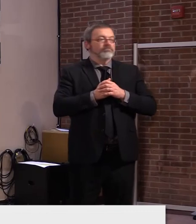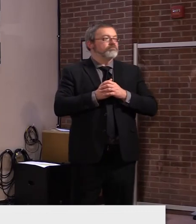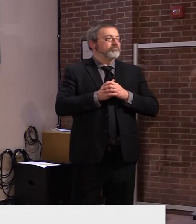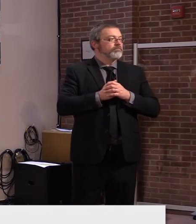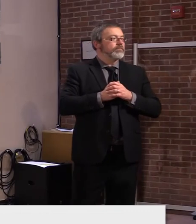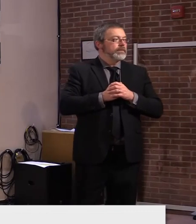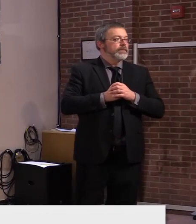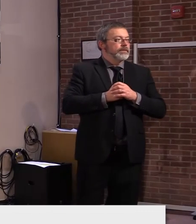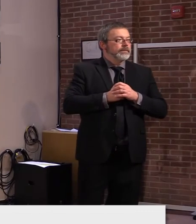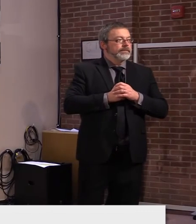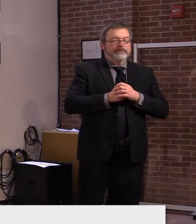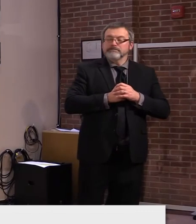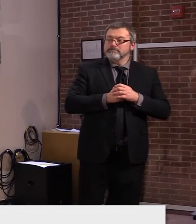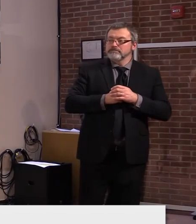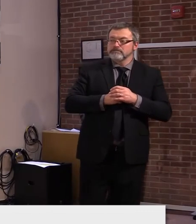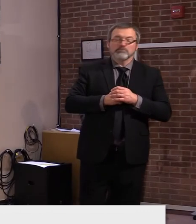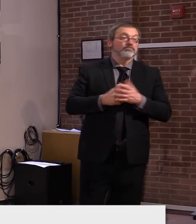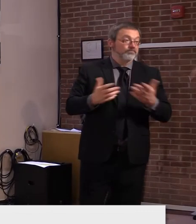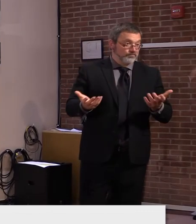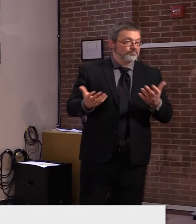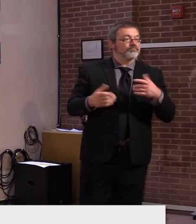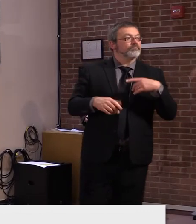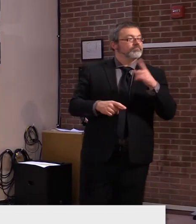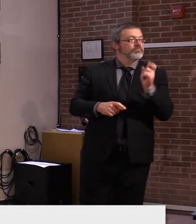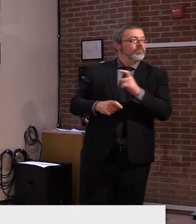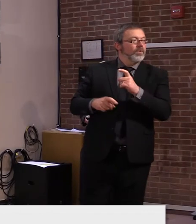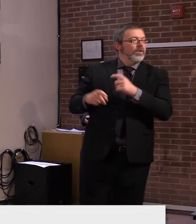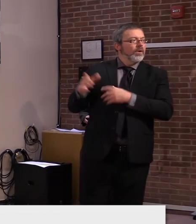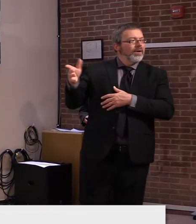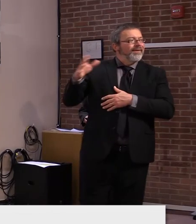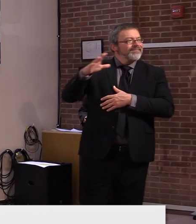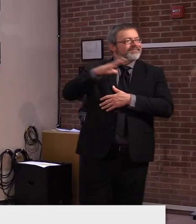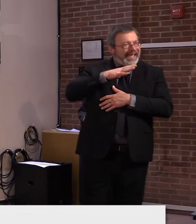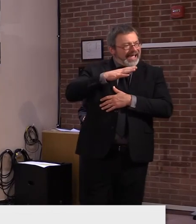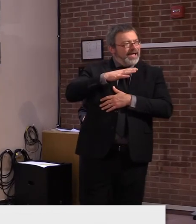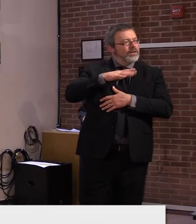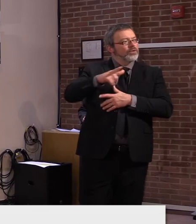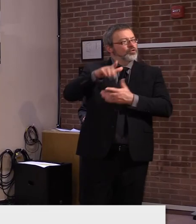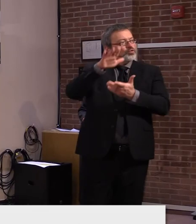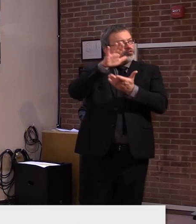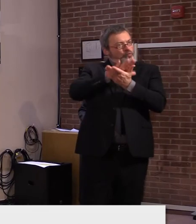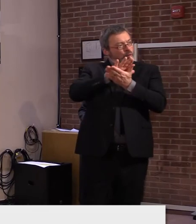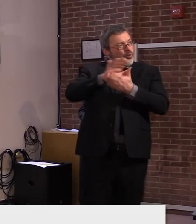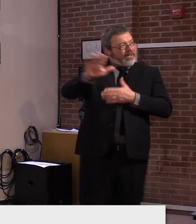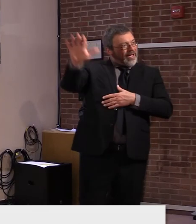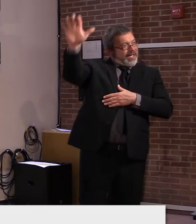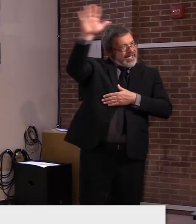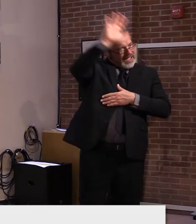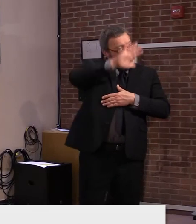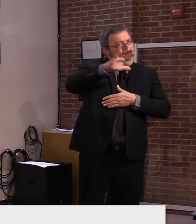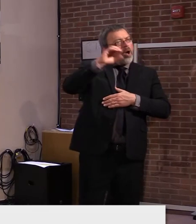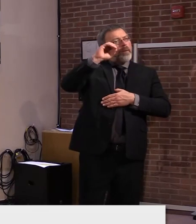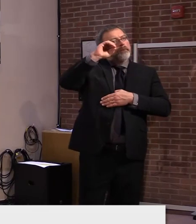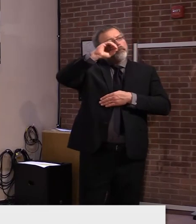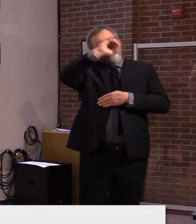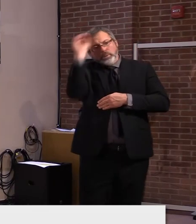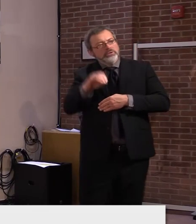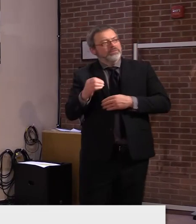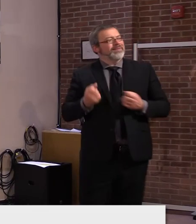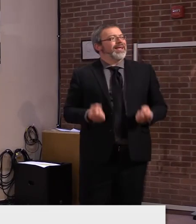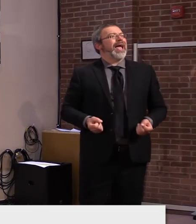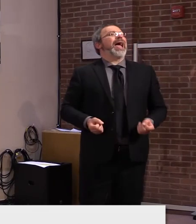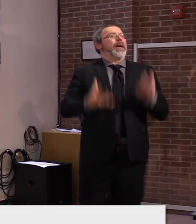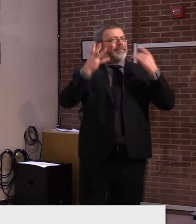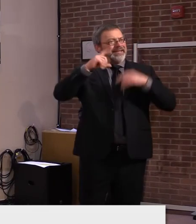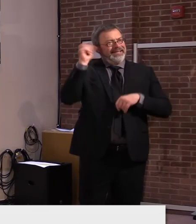schools need upgrades to their cooling system to meet this and what the timeline might be to get it done? Yeah,